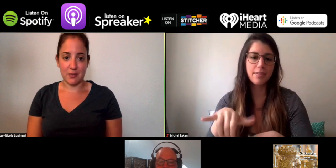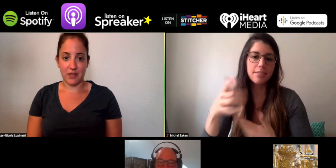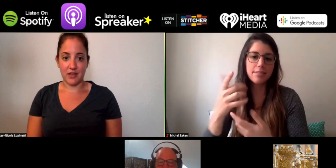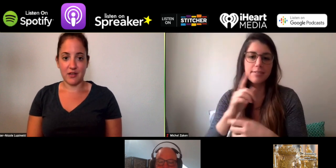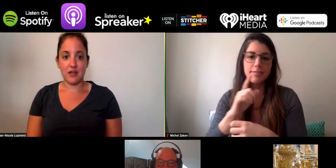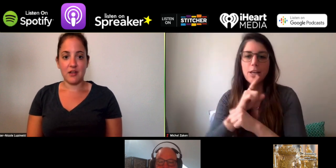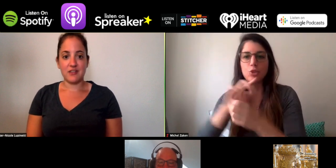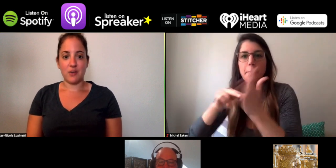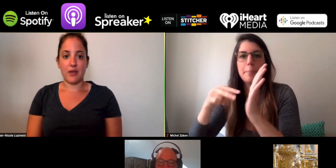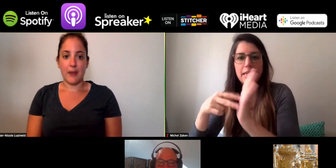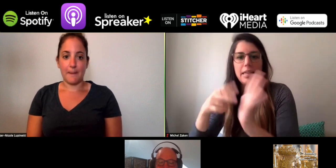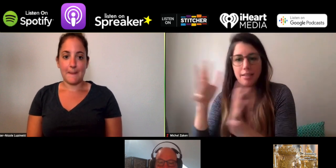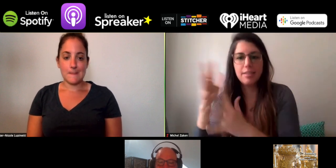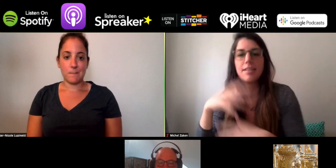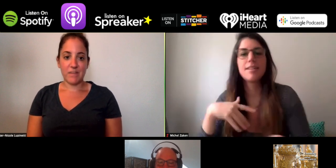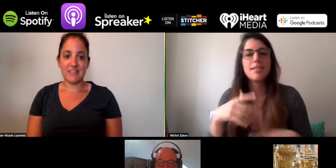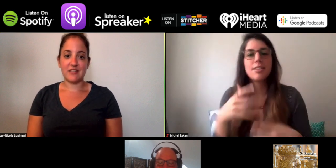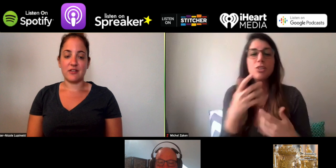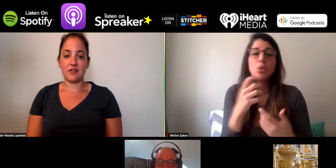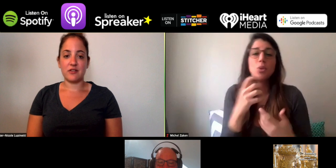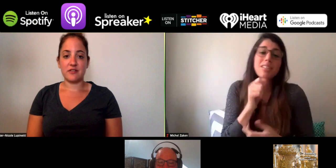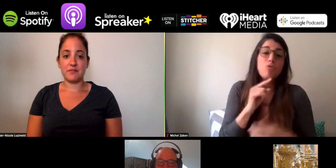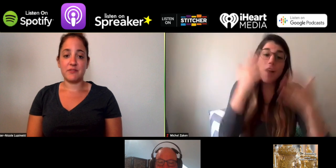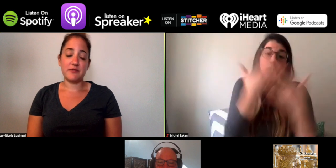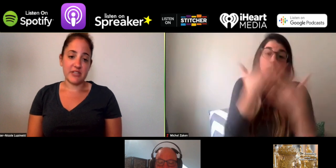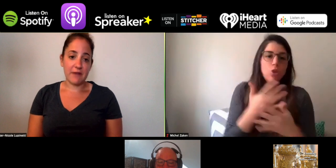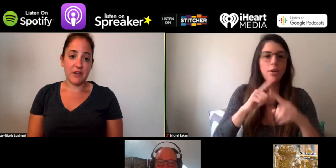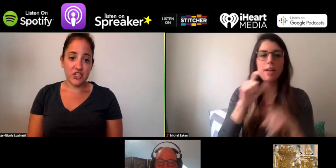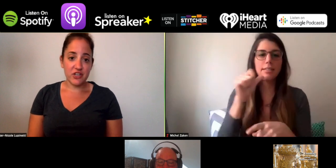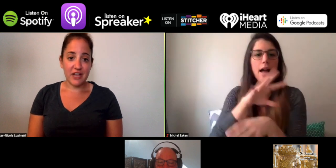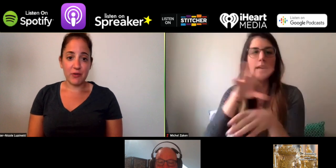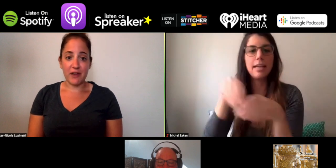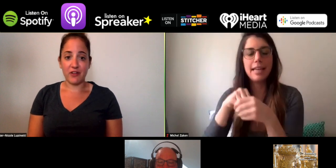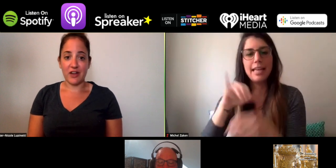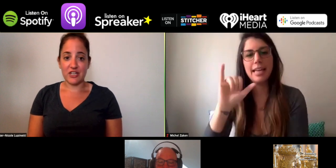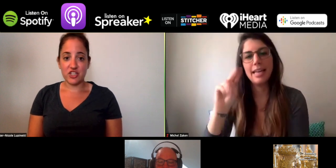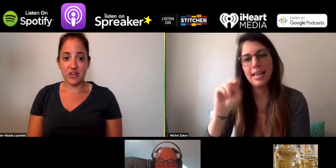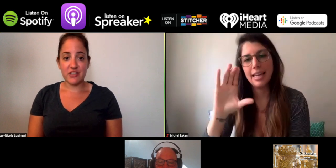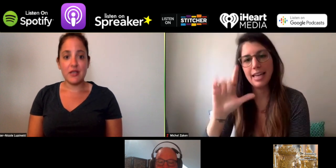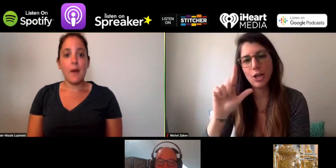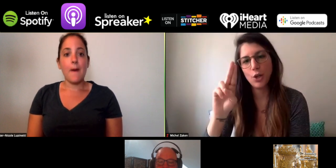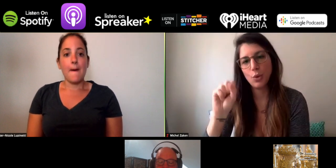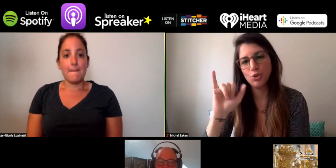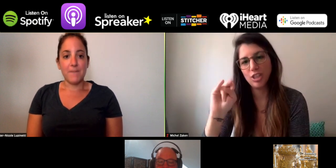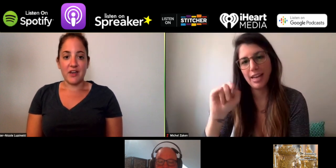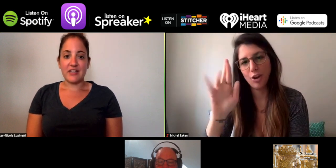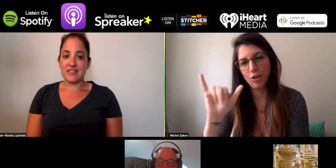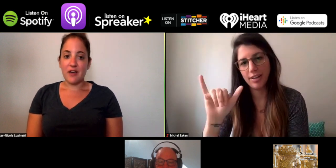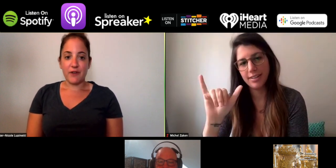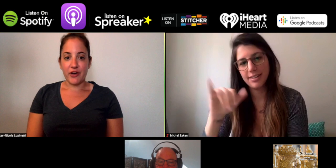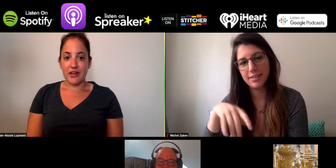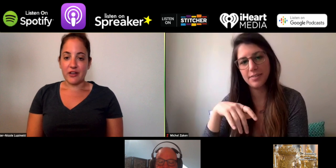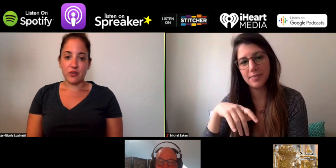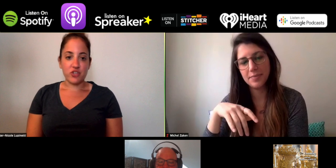to something. So again, that's the definition that we find in a lot of dictionaries, but it's